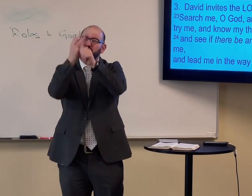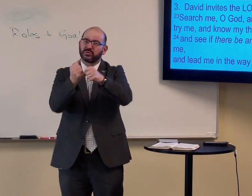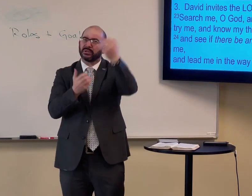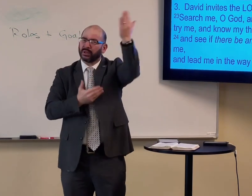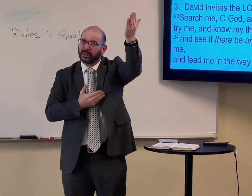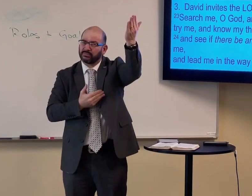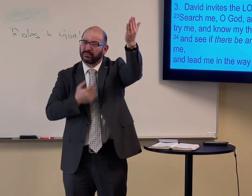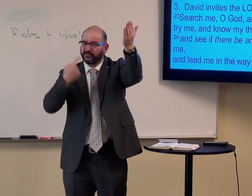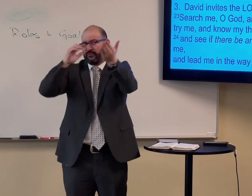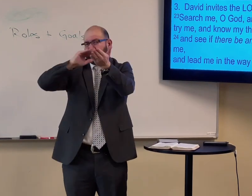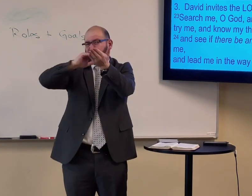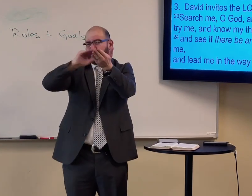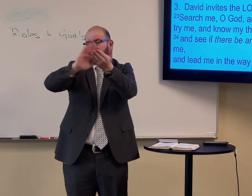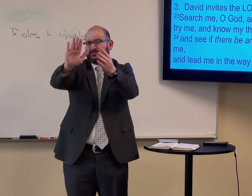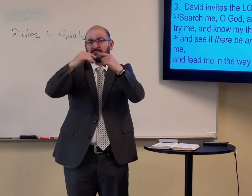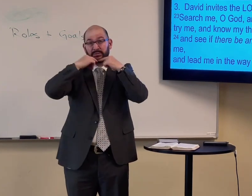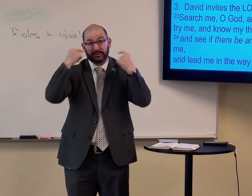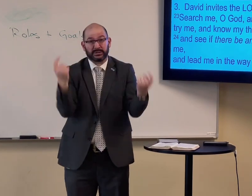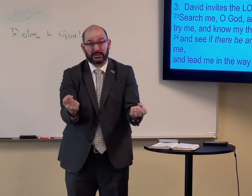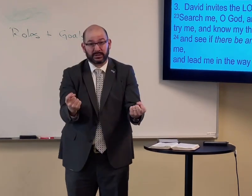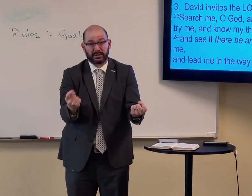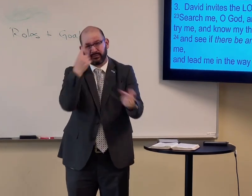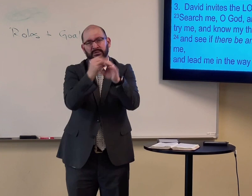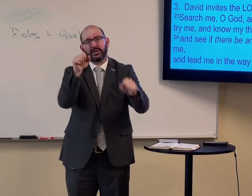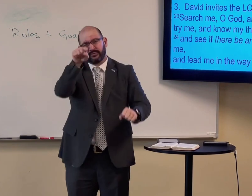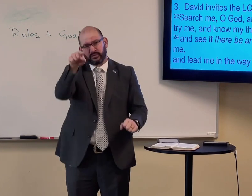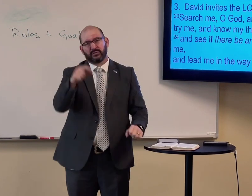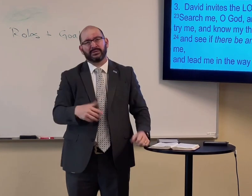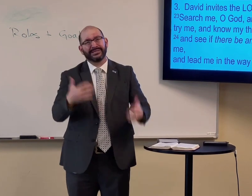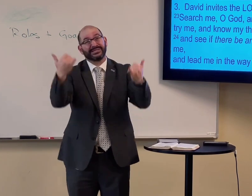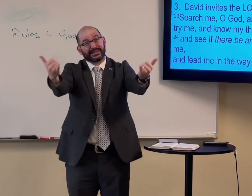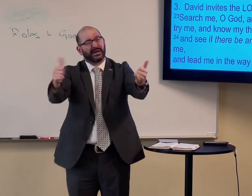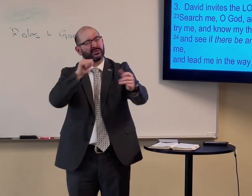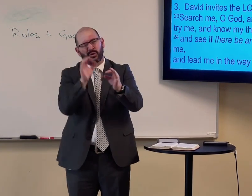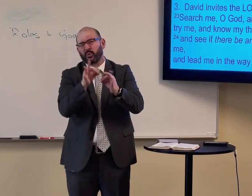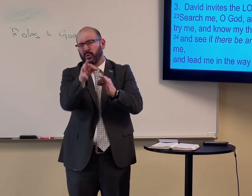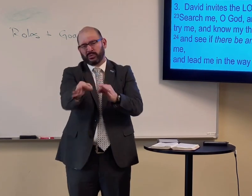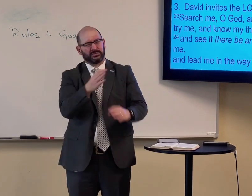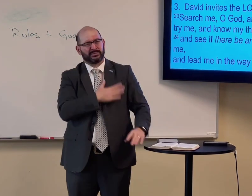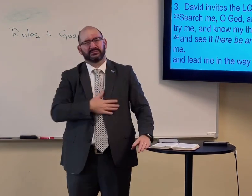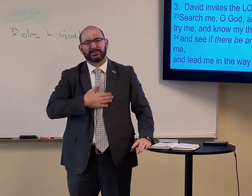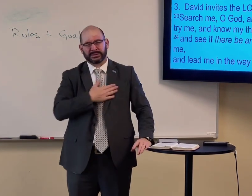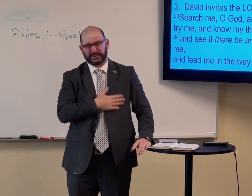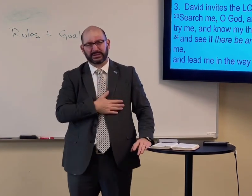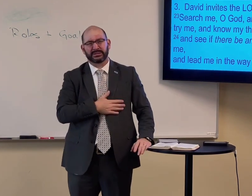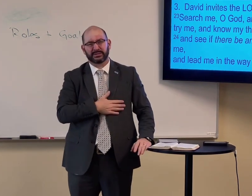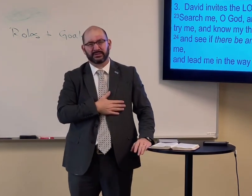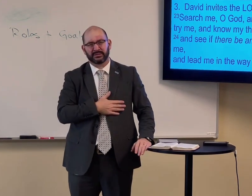want you. He wants to forgive your sins. Don't put this decision off.